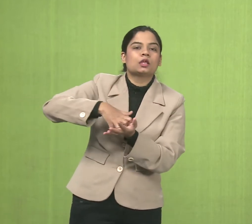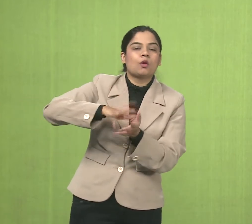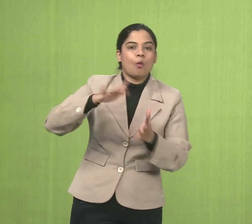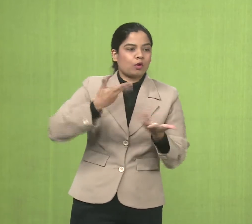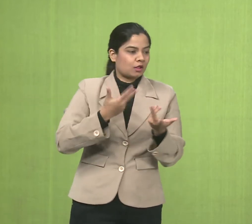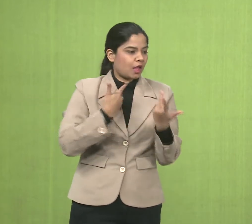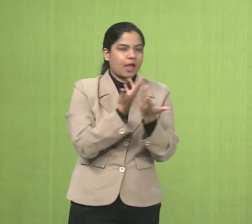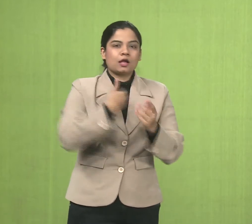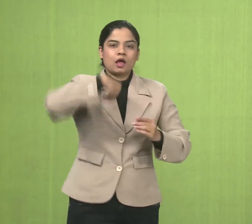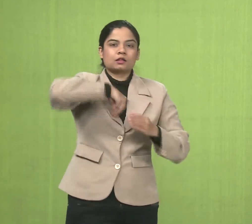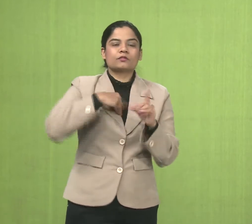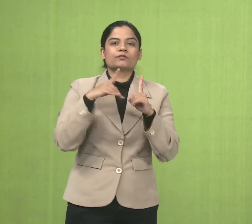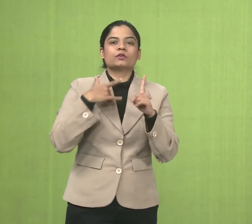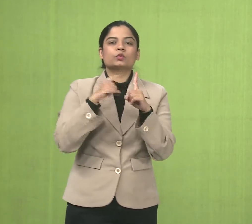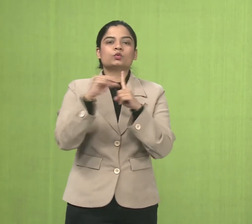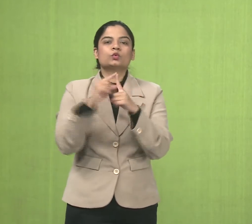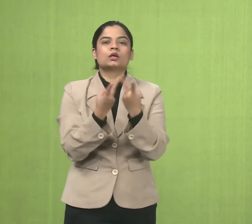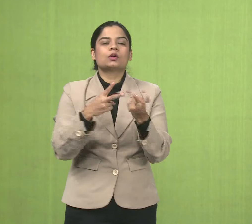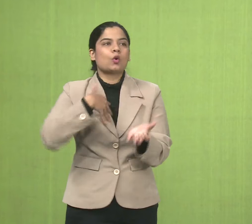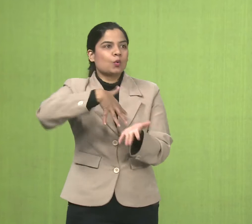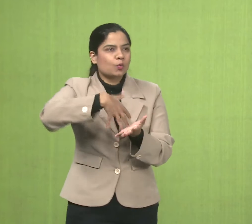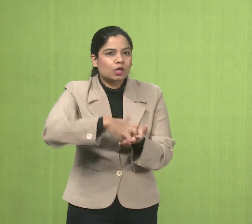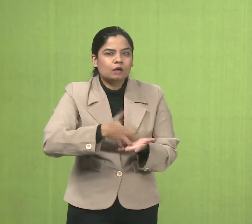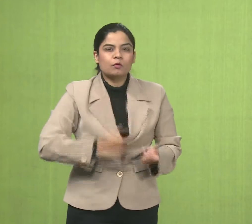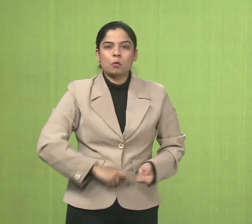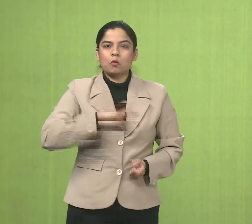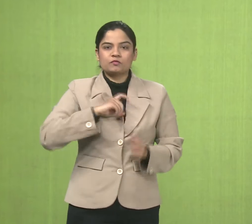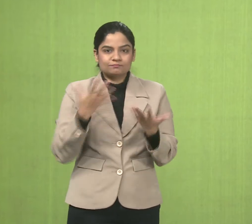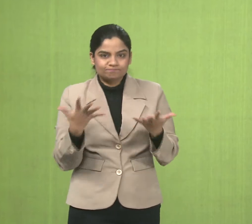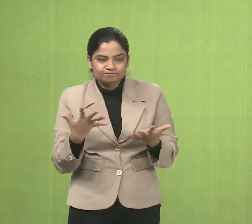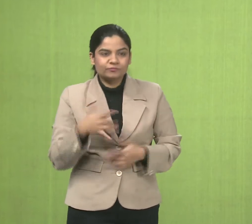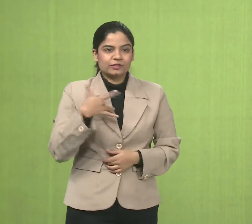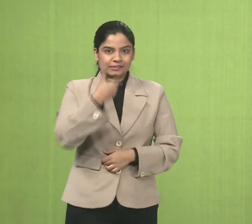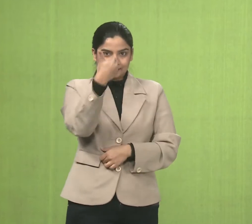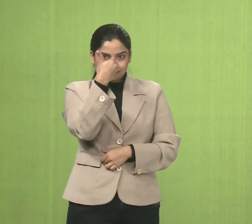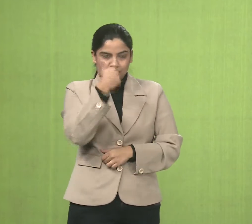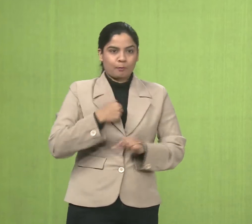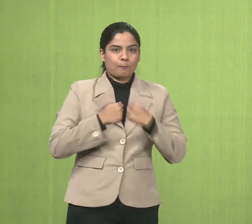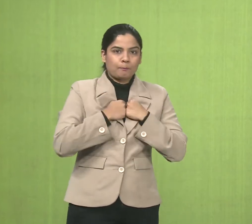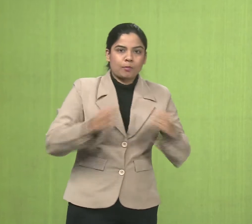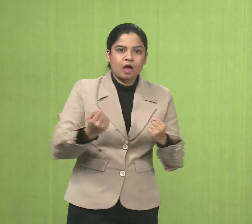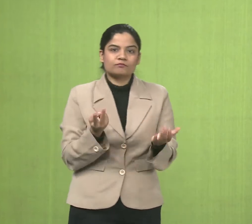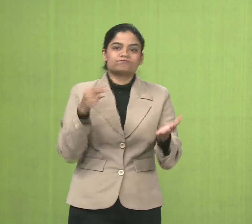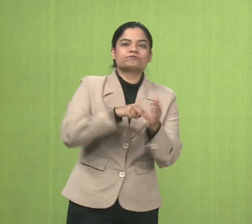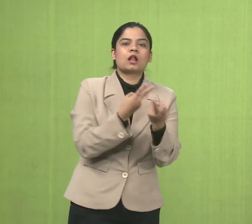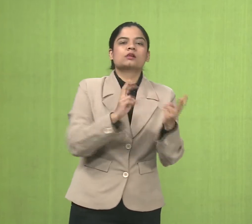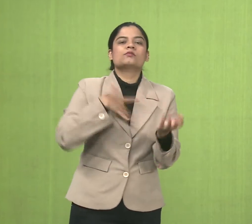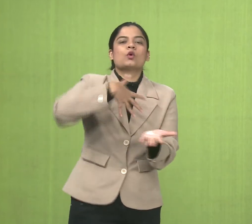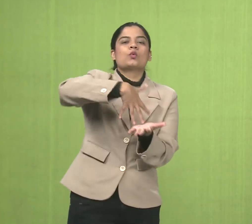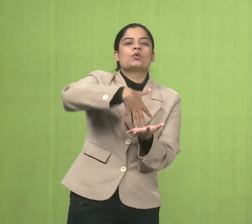giving responses, or someone who has less energy, not underconfident, ashamed, not so